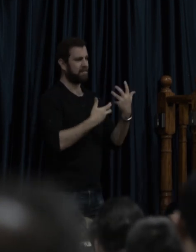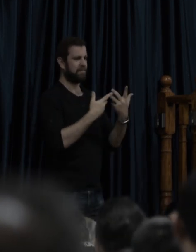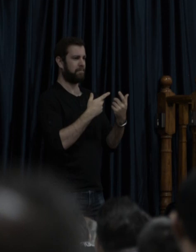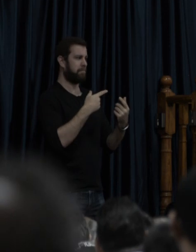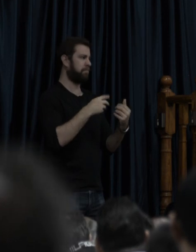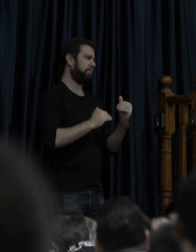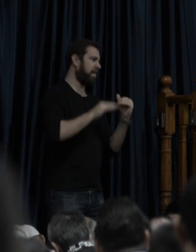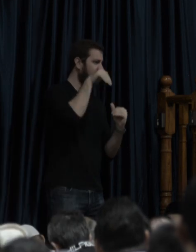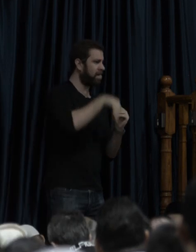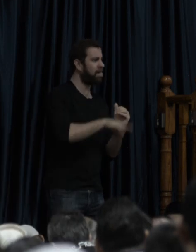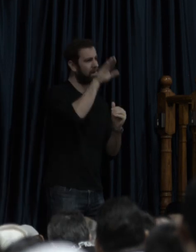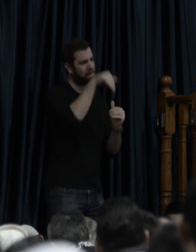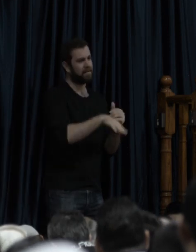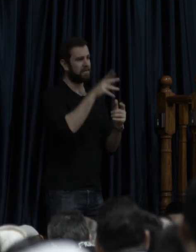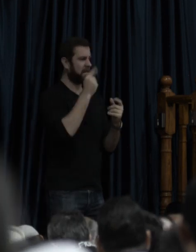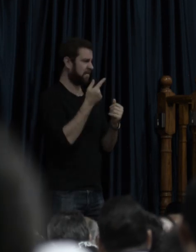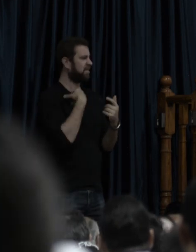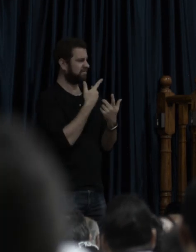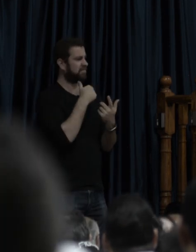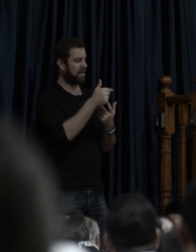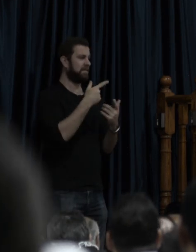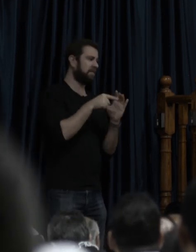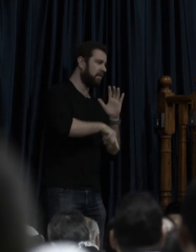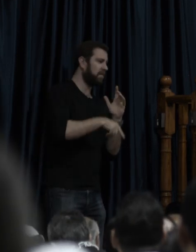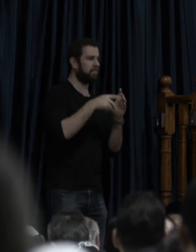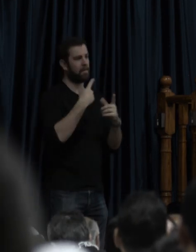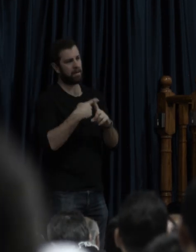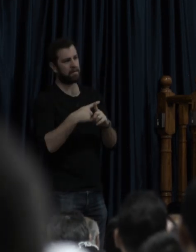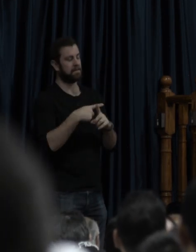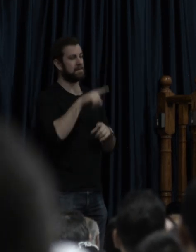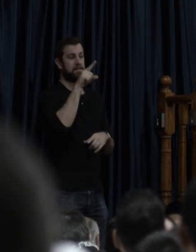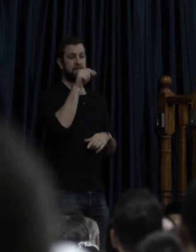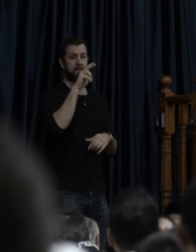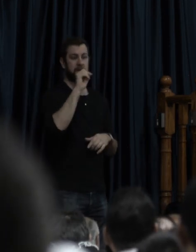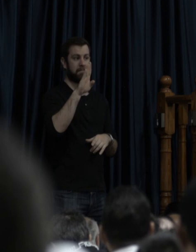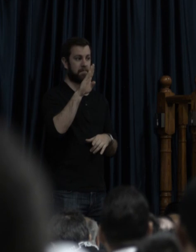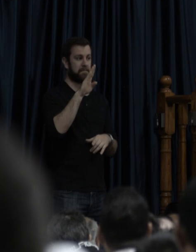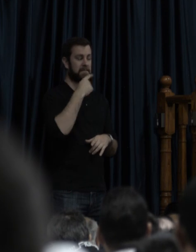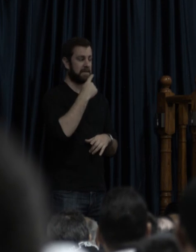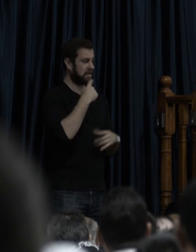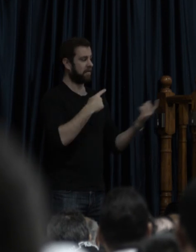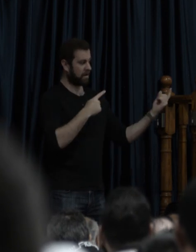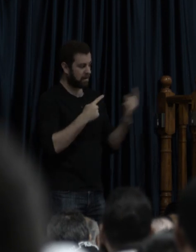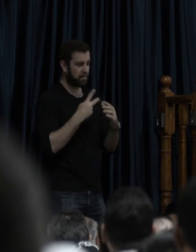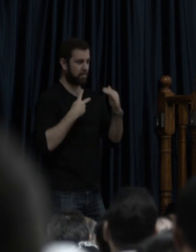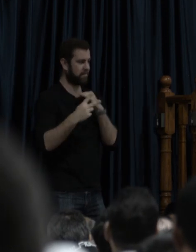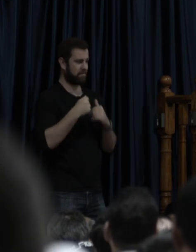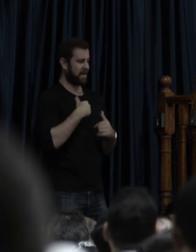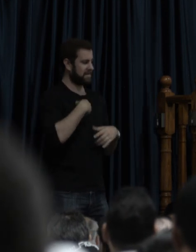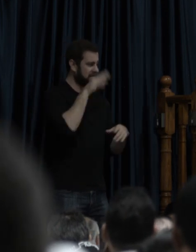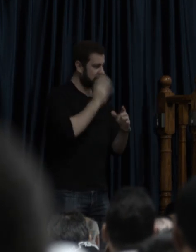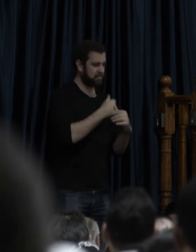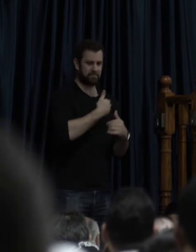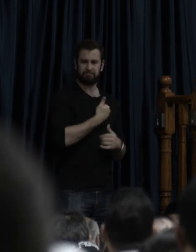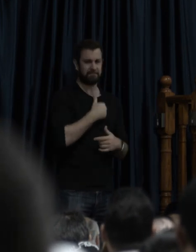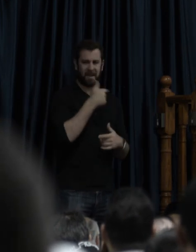and down, it was turbulent. And then Zayd would come to the Prophet sallallahu alaihi wasallam, myself and Zainab are not getting along. And the